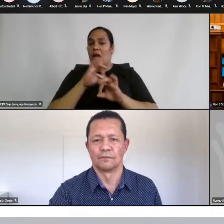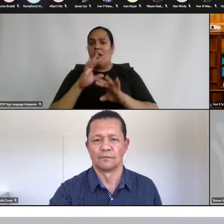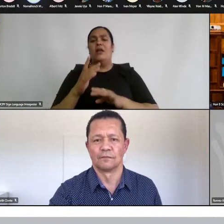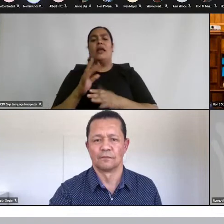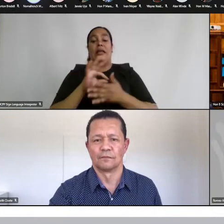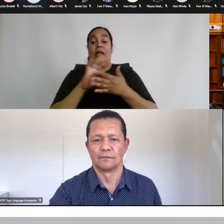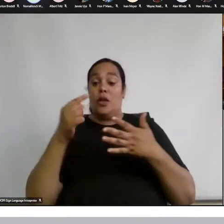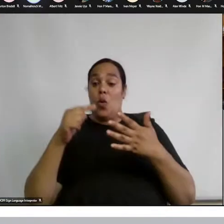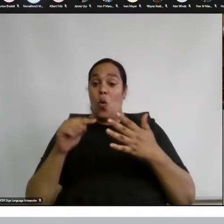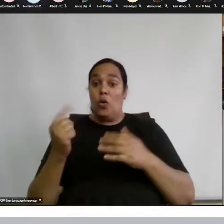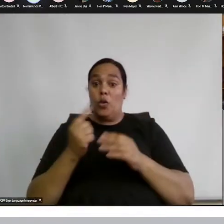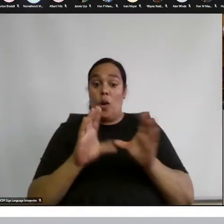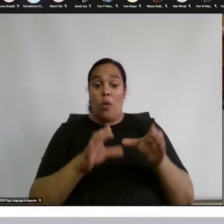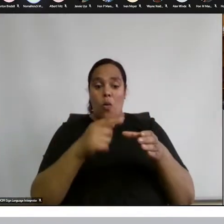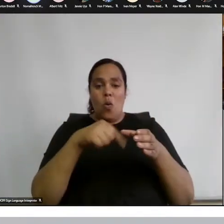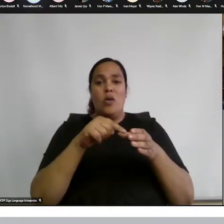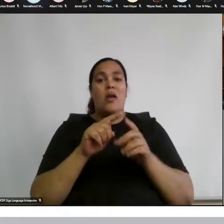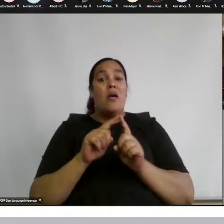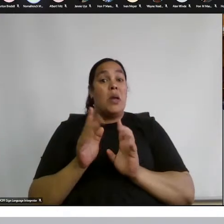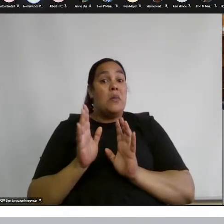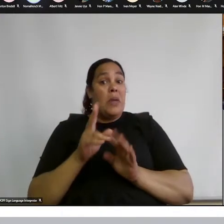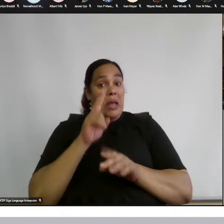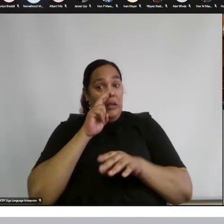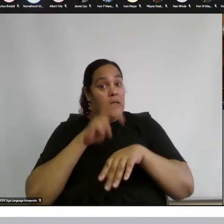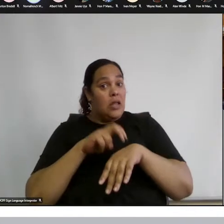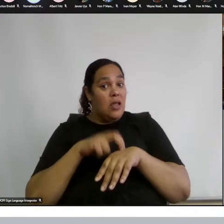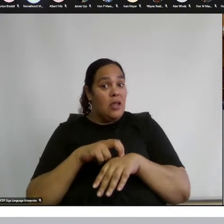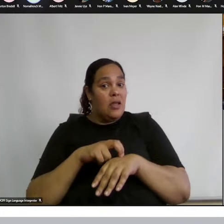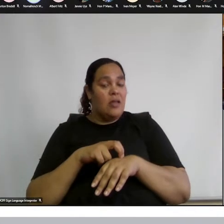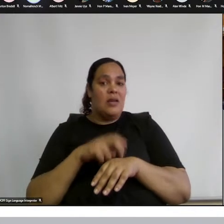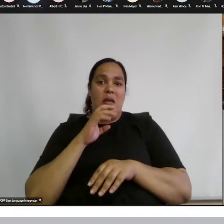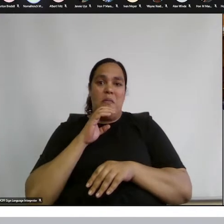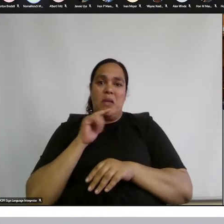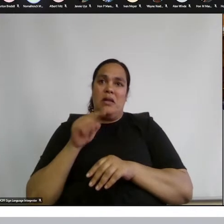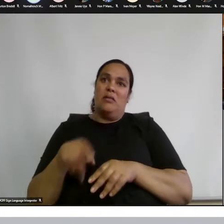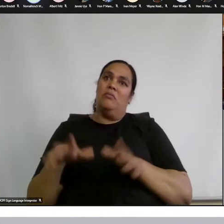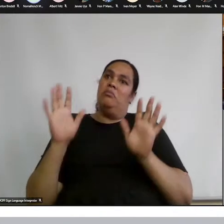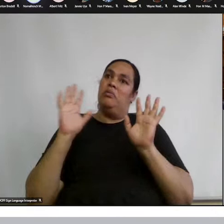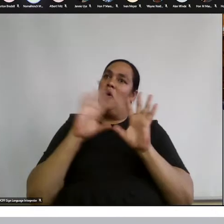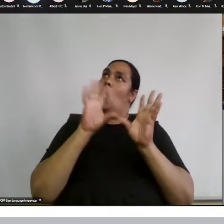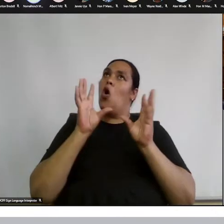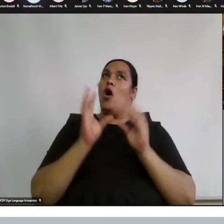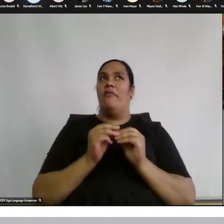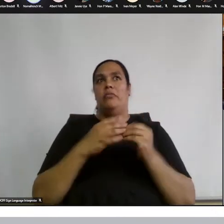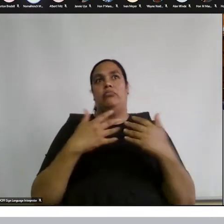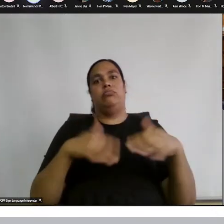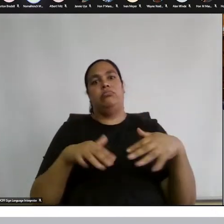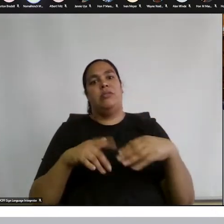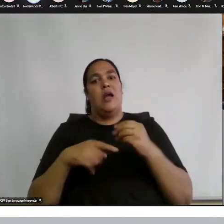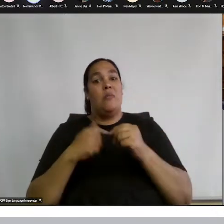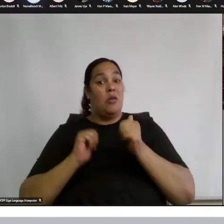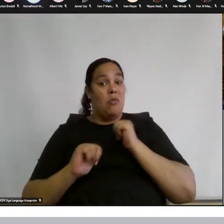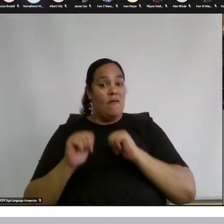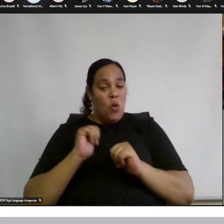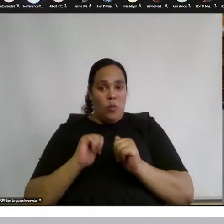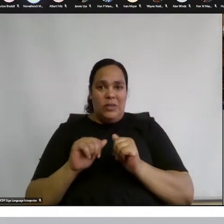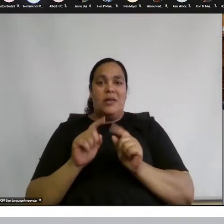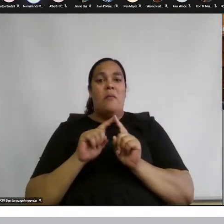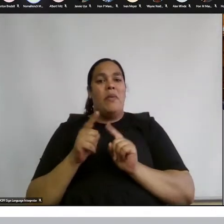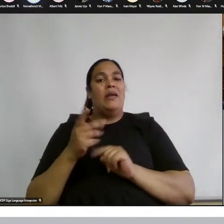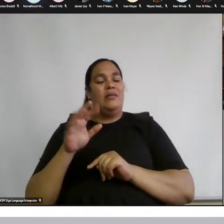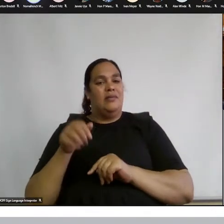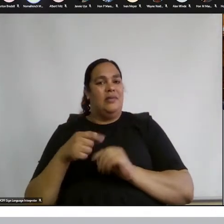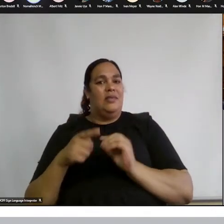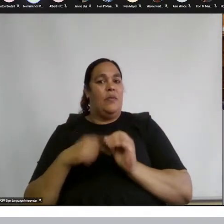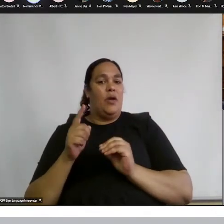audits alone, it's not necessarily the overall mark in terms of the performance, but it